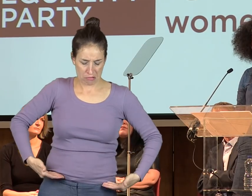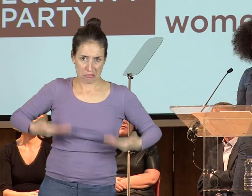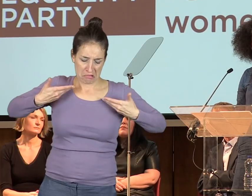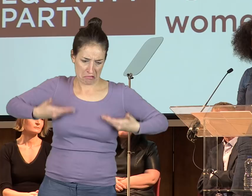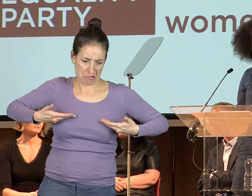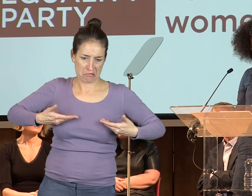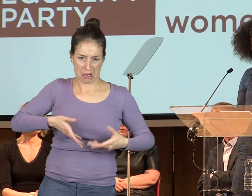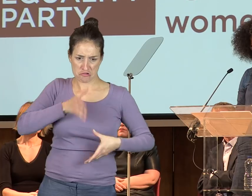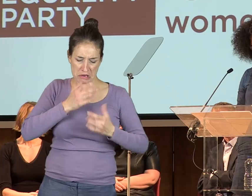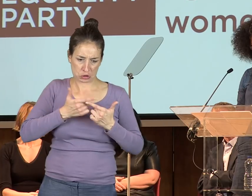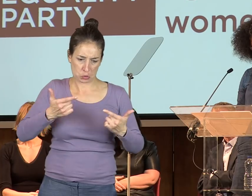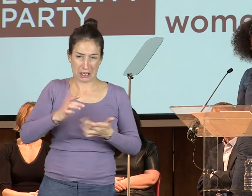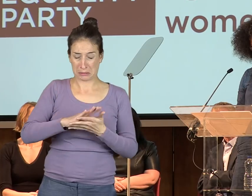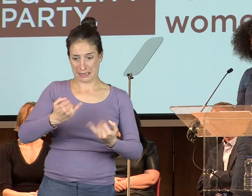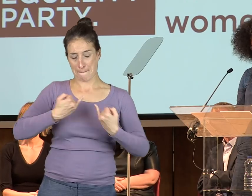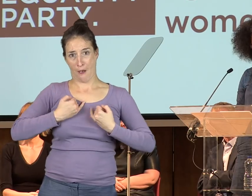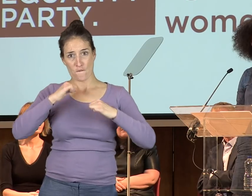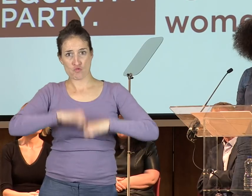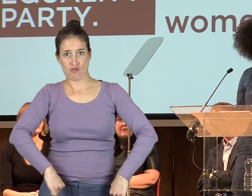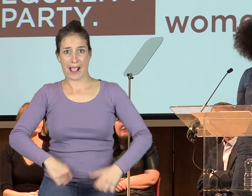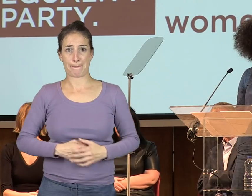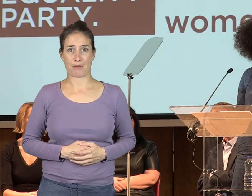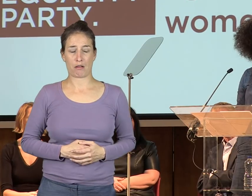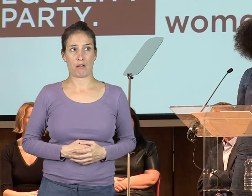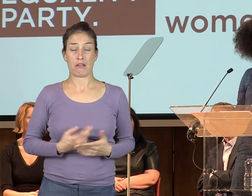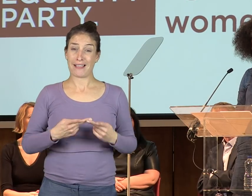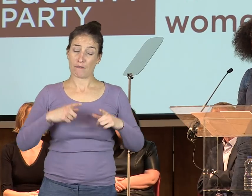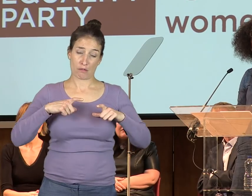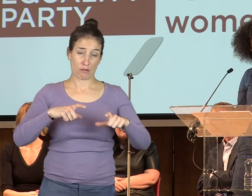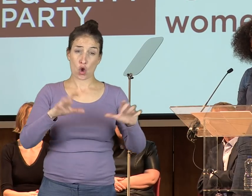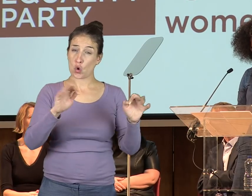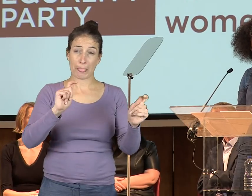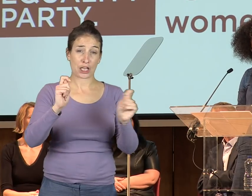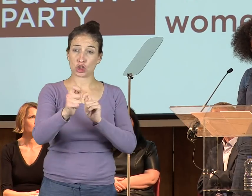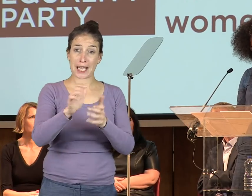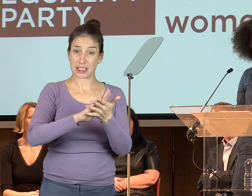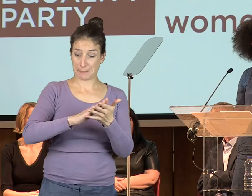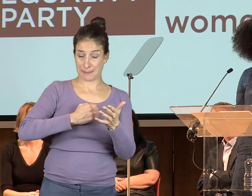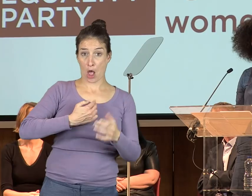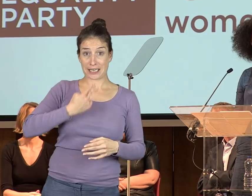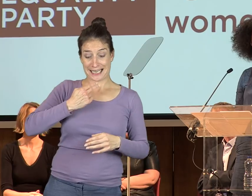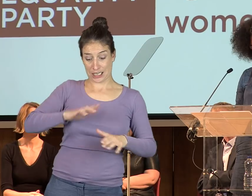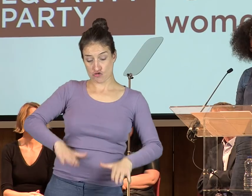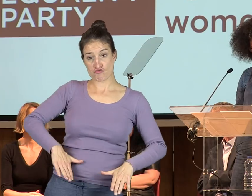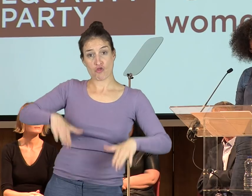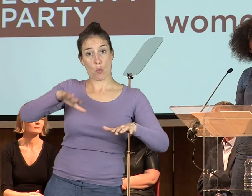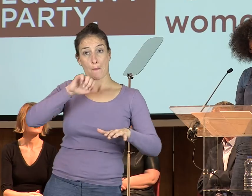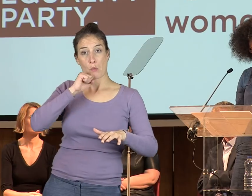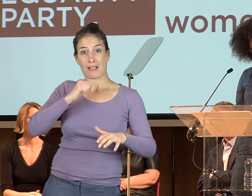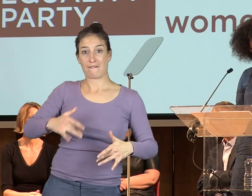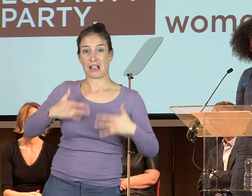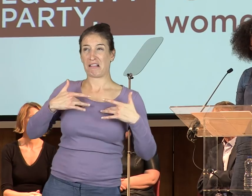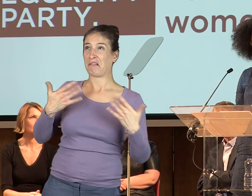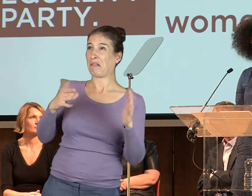If nothing changes, my 4-year-old niece will grow up with the same daily deluge of media that represents her as a second-class